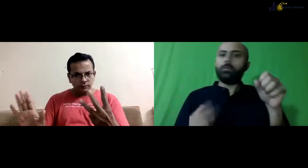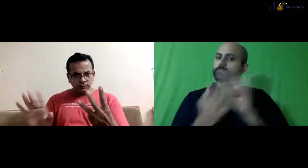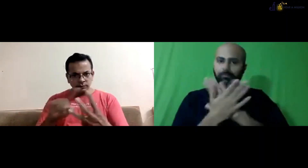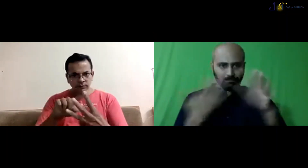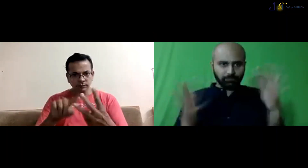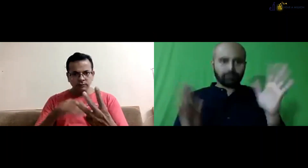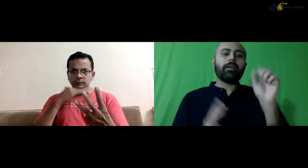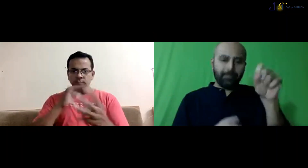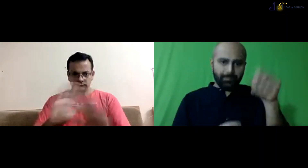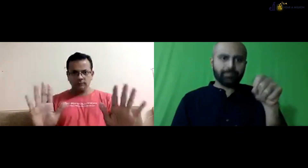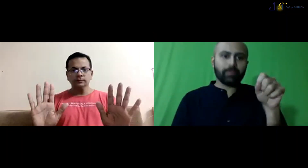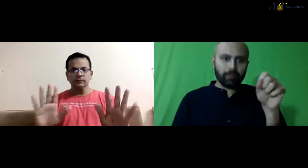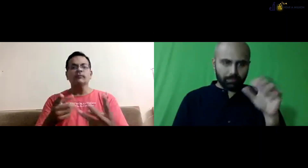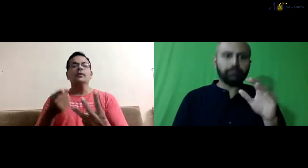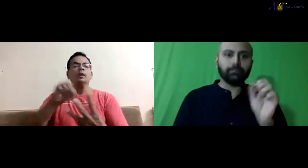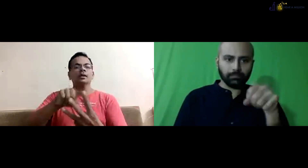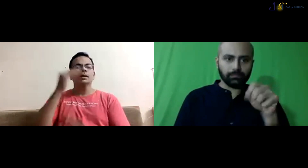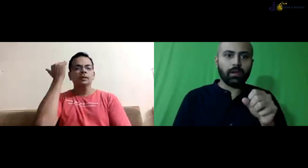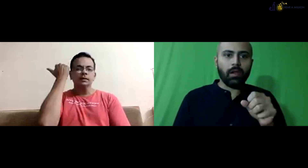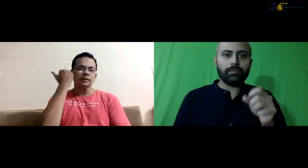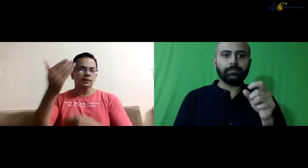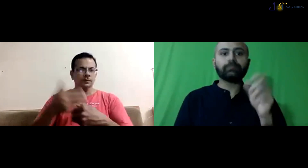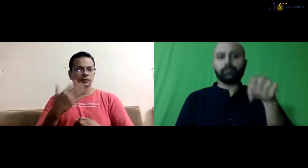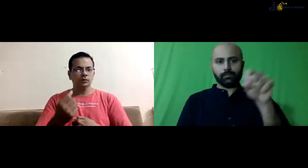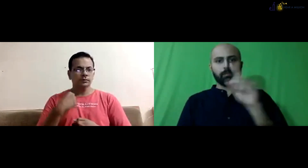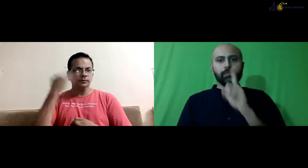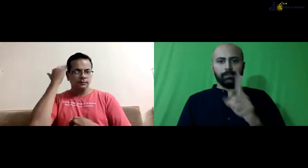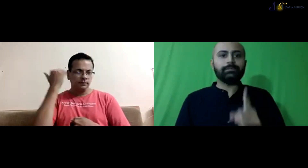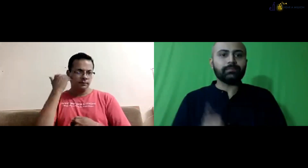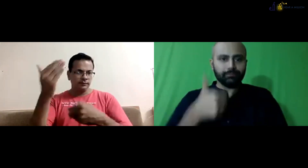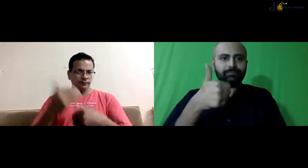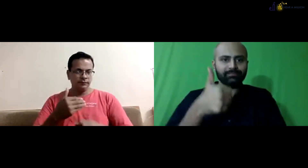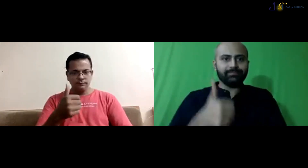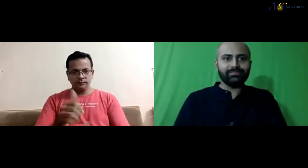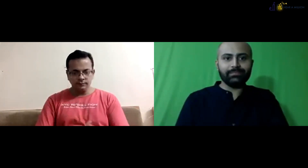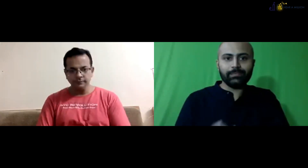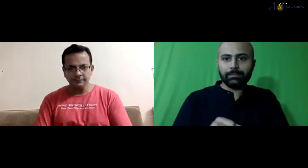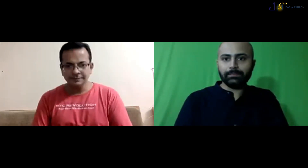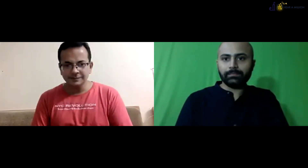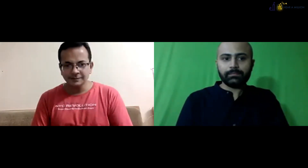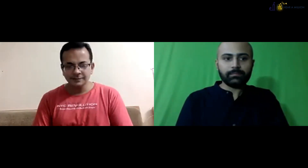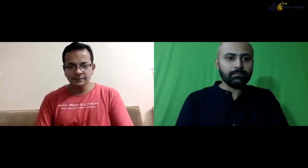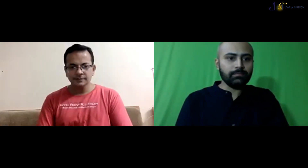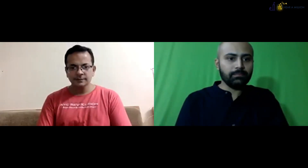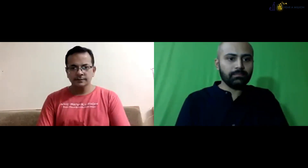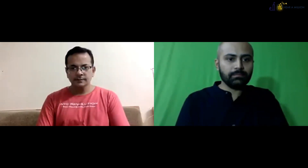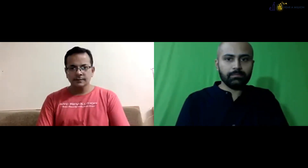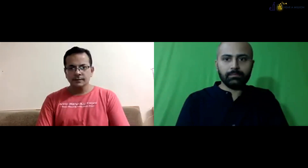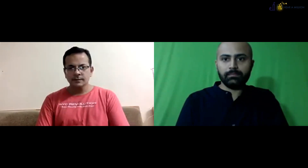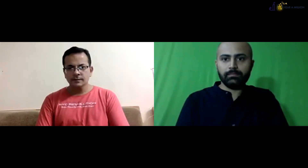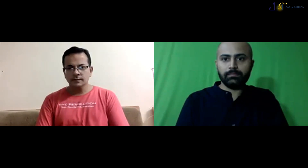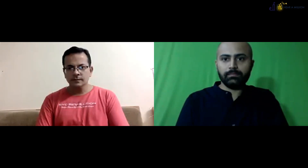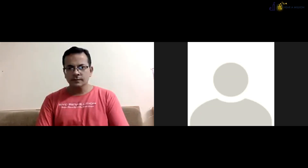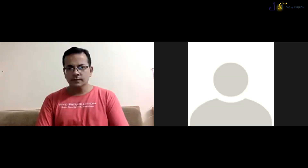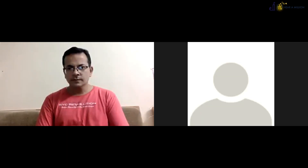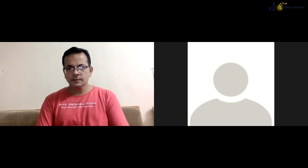Yeah, Tushar, have we done with 3 panelists? Okay, yes, we have done. So now we can call